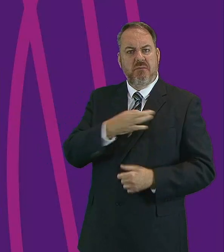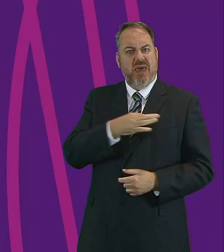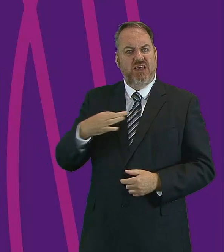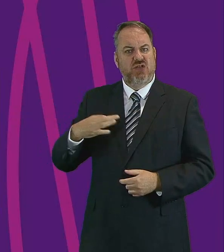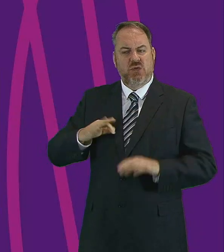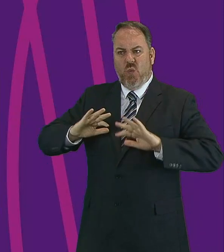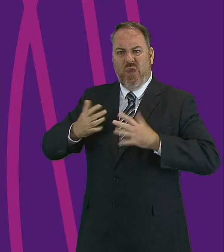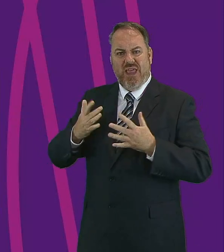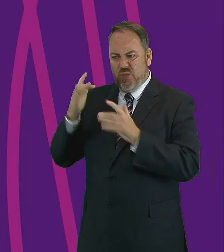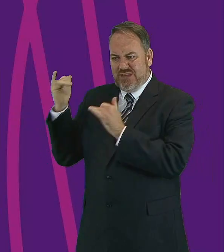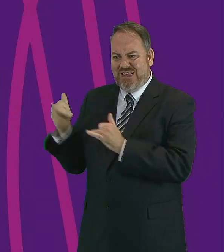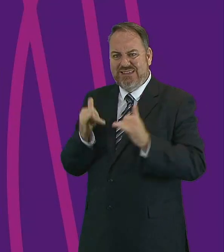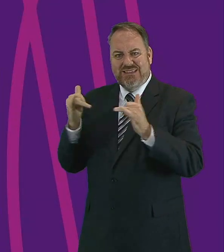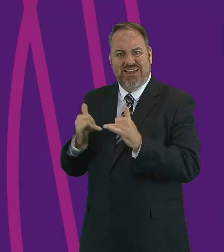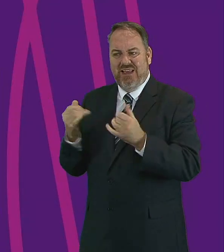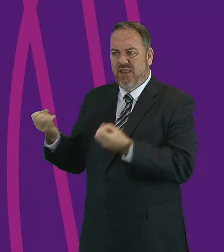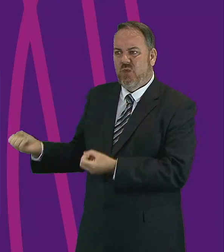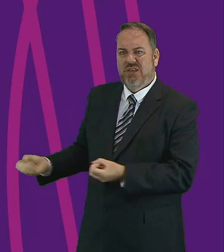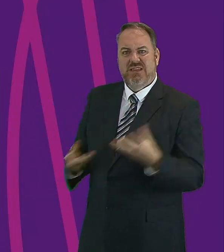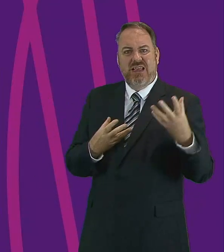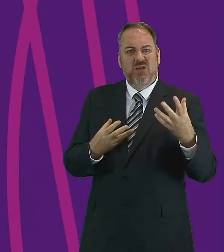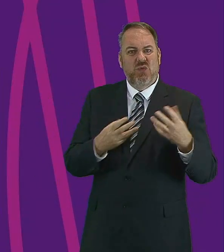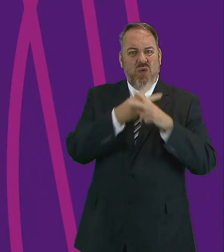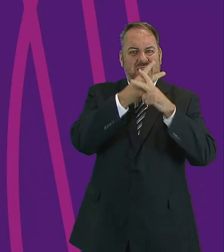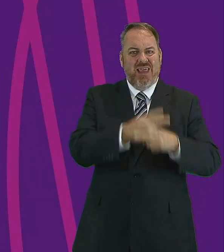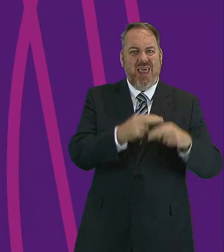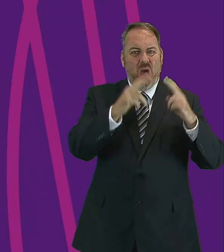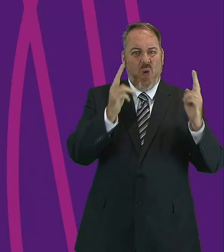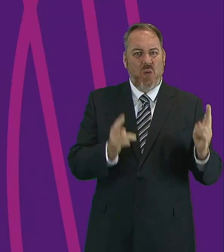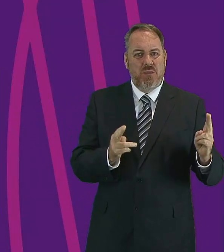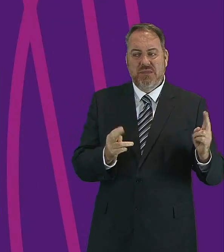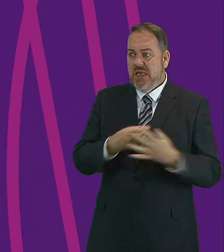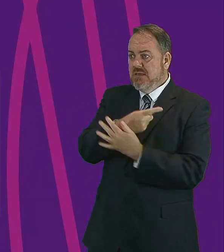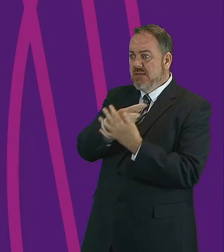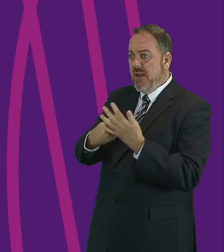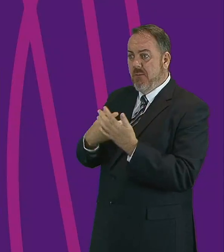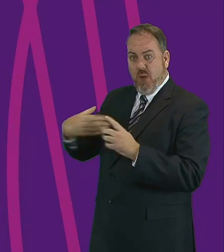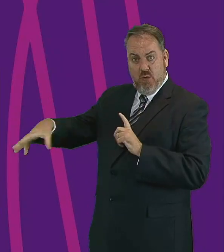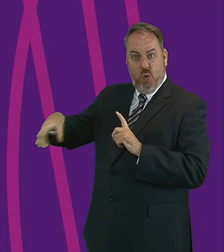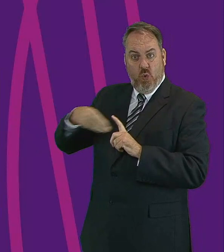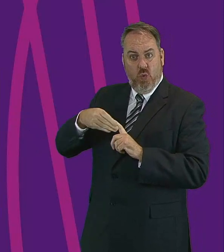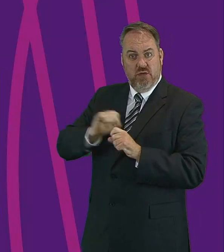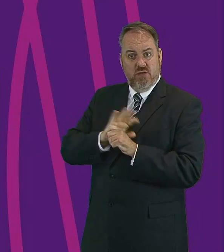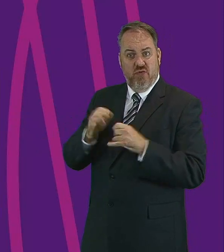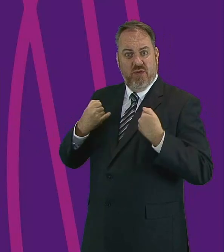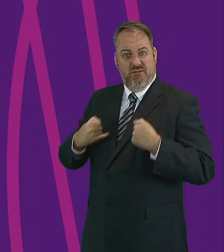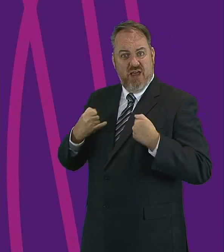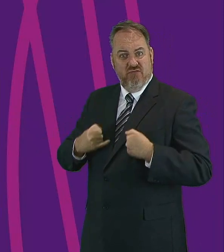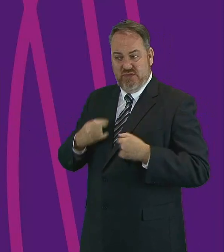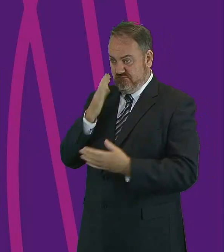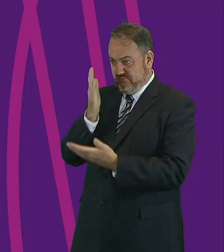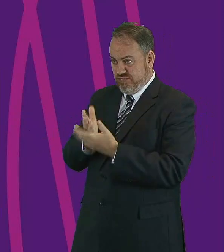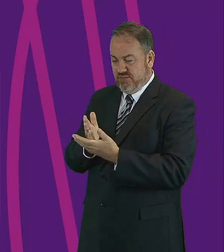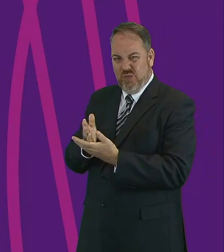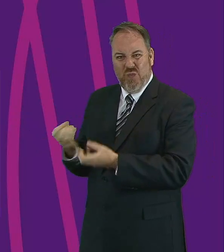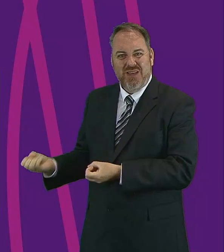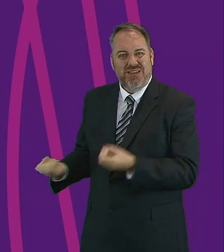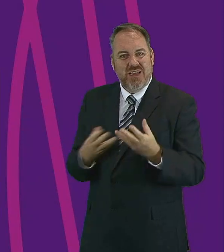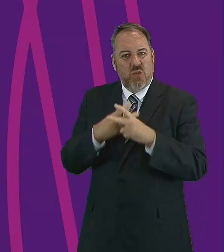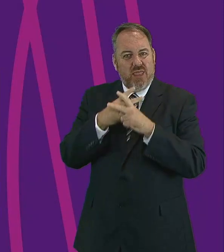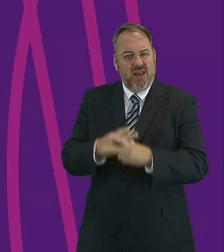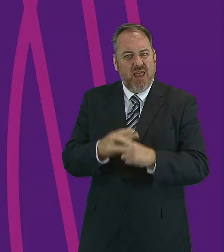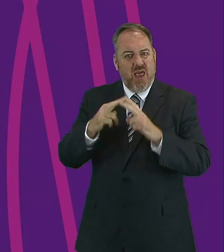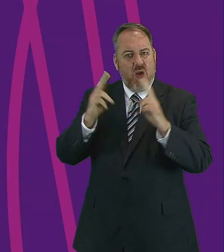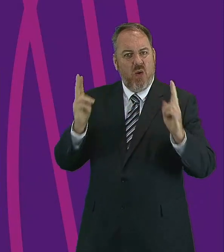discharged into care homes, patients who had tested positive for COVID-19 were sent into care homes. The